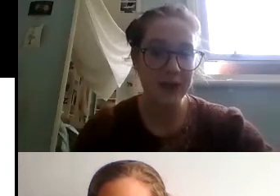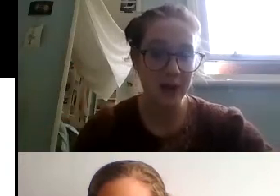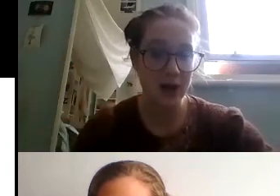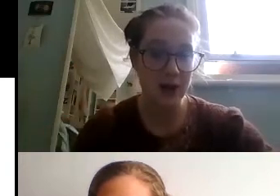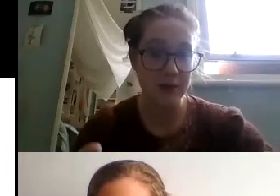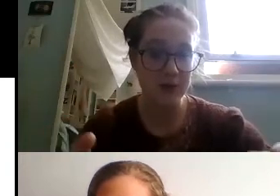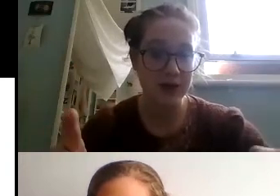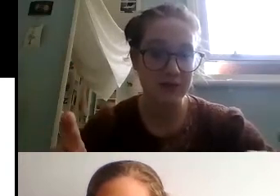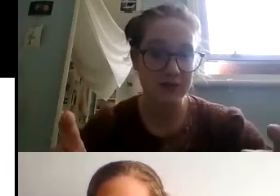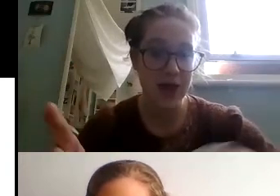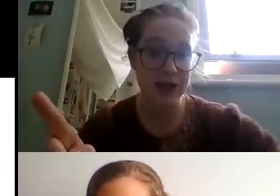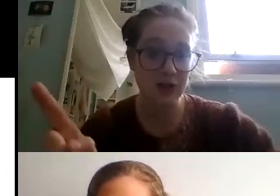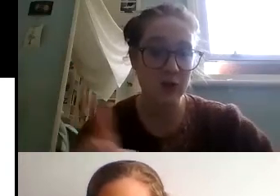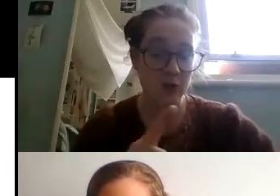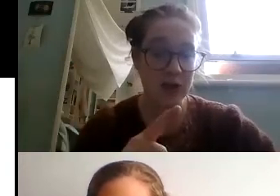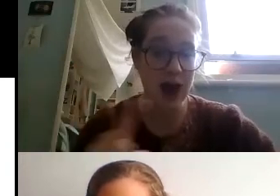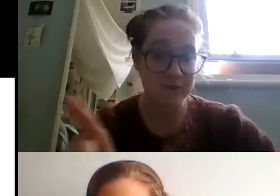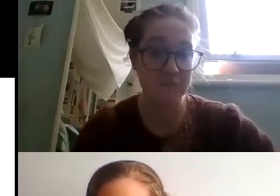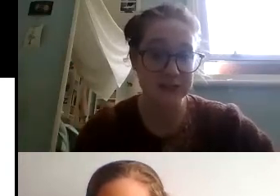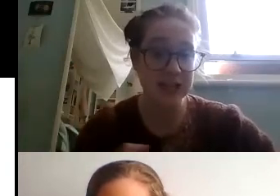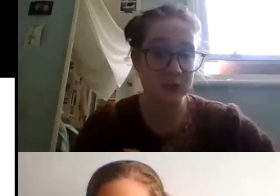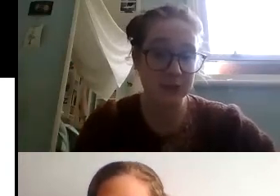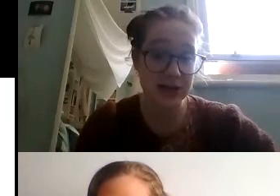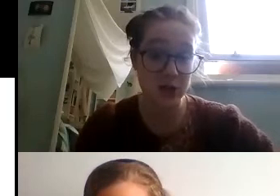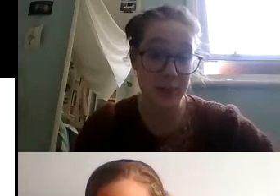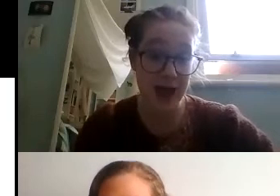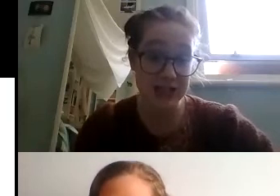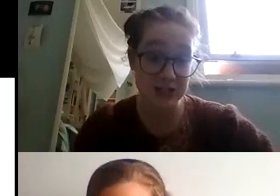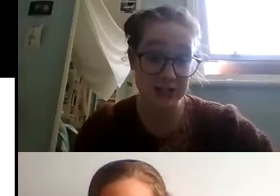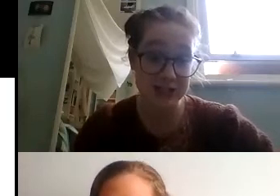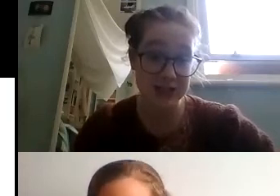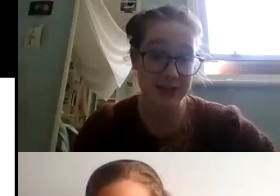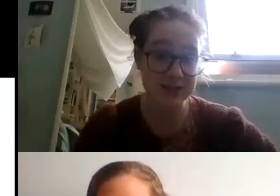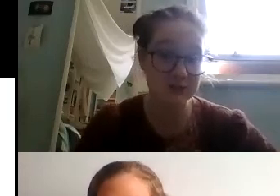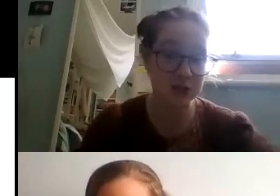pair people up. So I could, and then you can have a conversation with the person you're paired to.